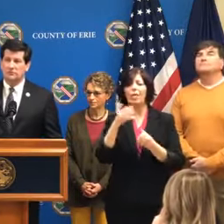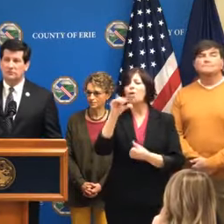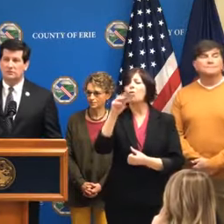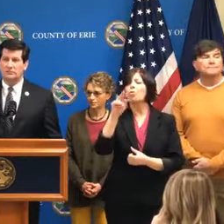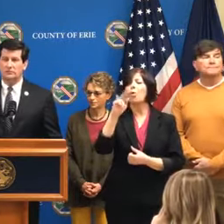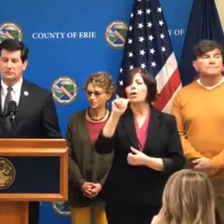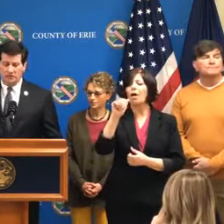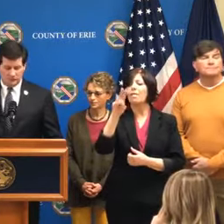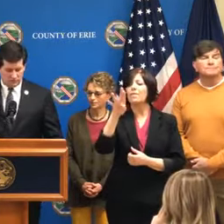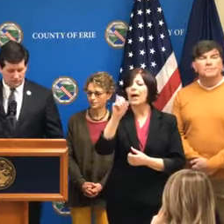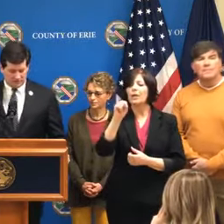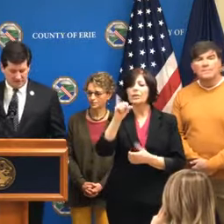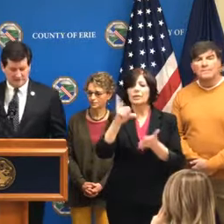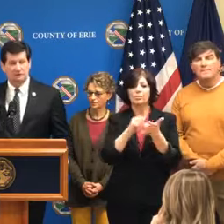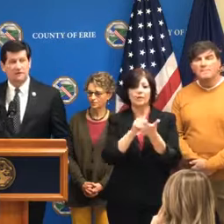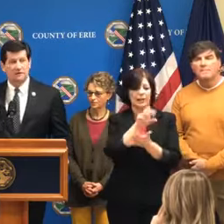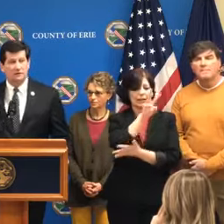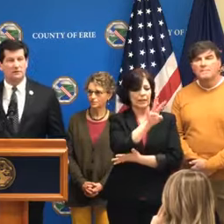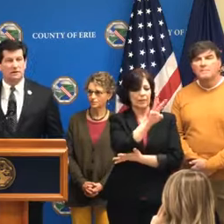is